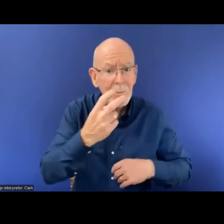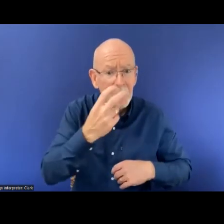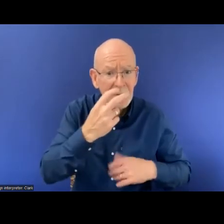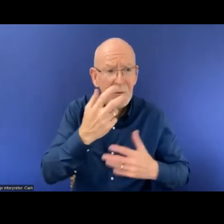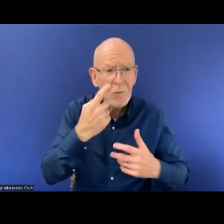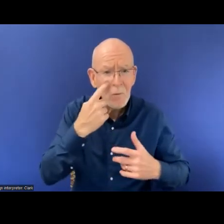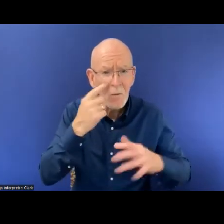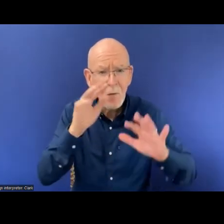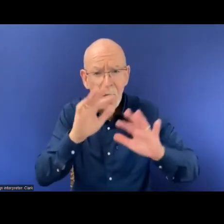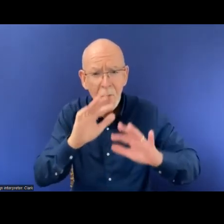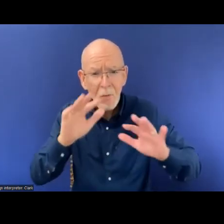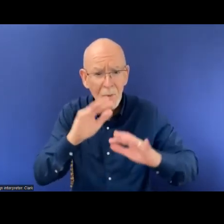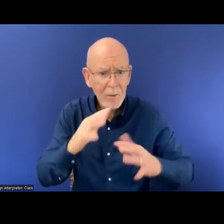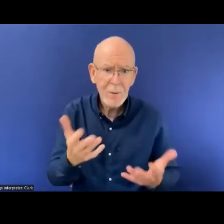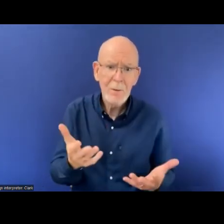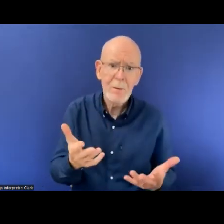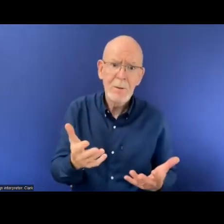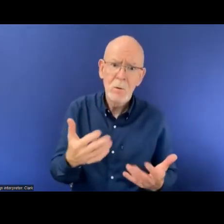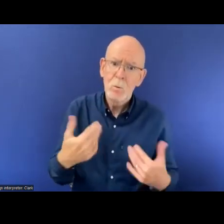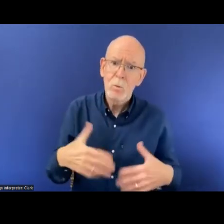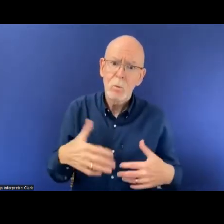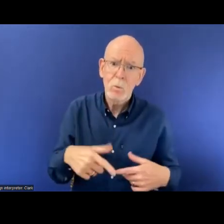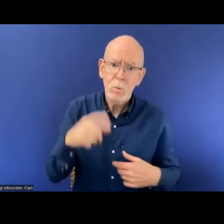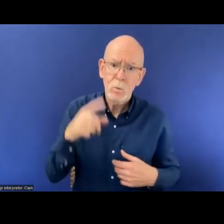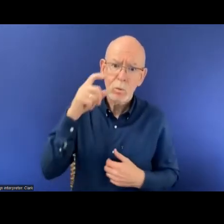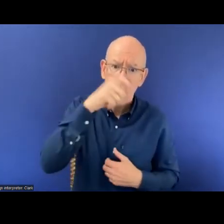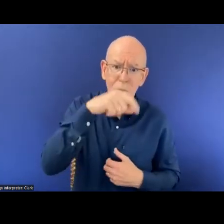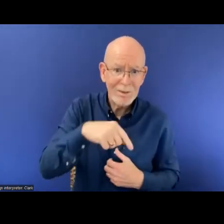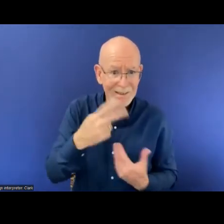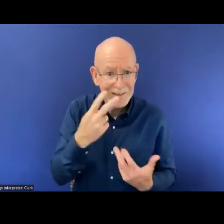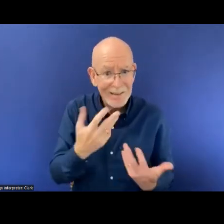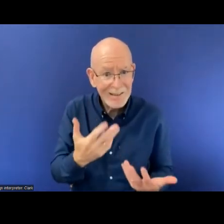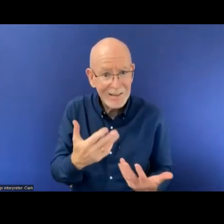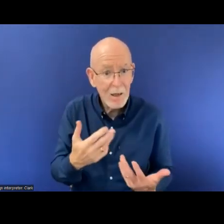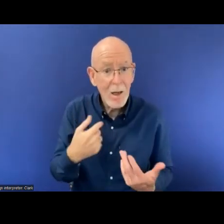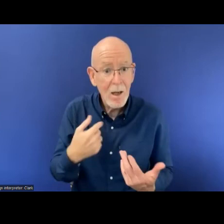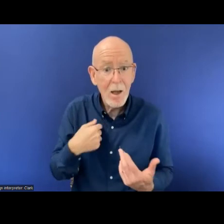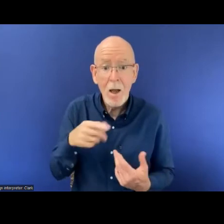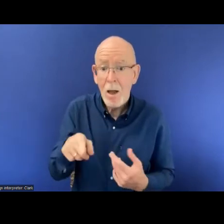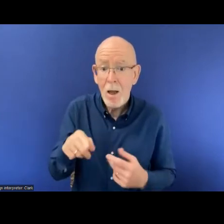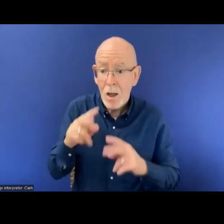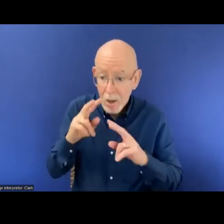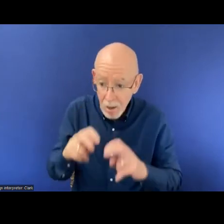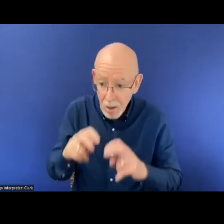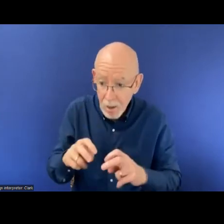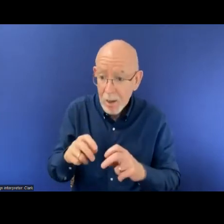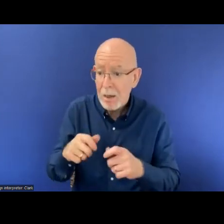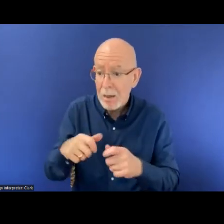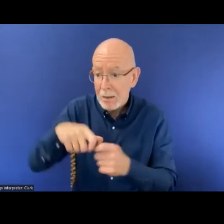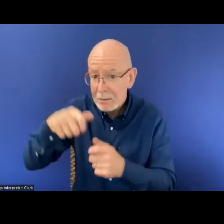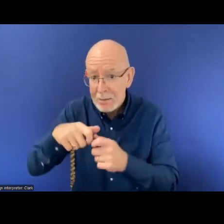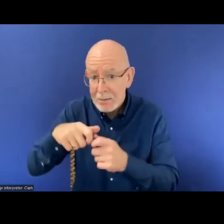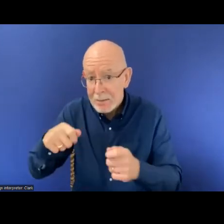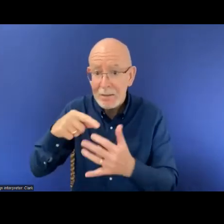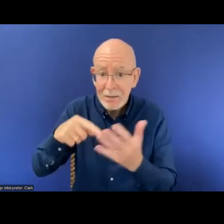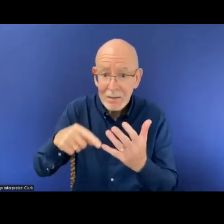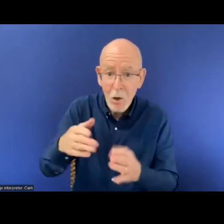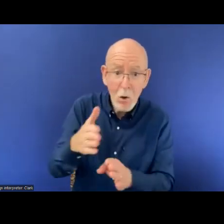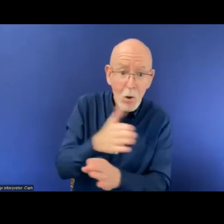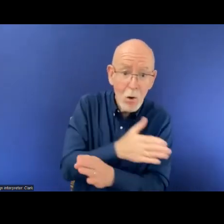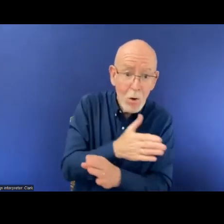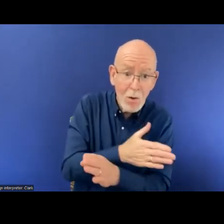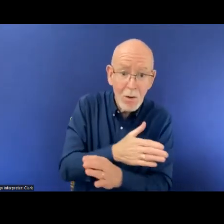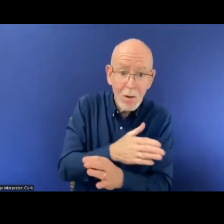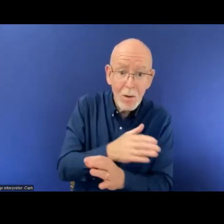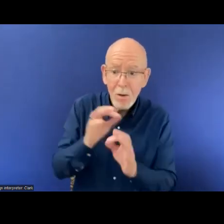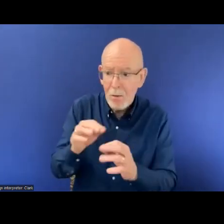eyeglasses in our case is the best way to go. But thank you so much for the program once again, and we hope it continues from now and